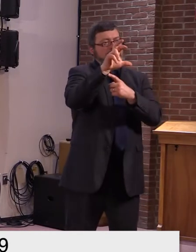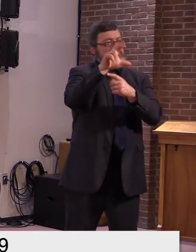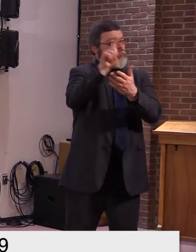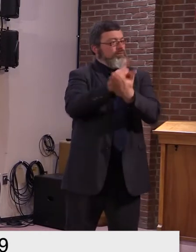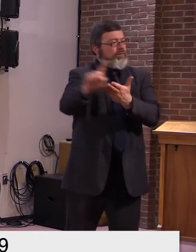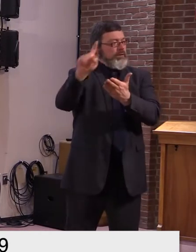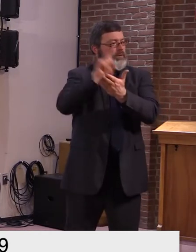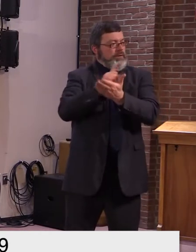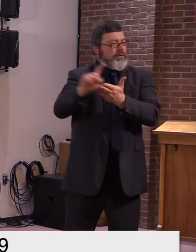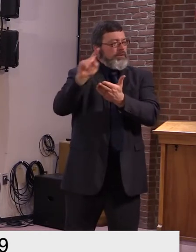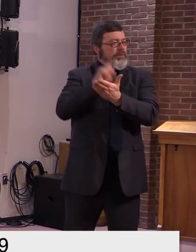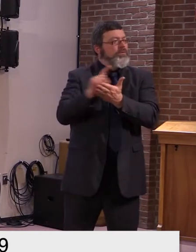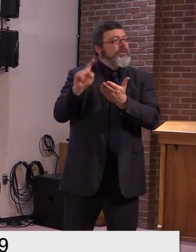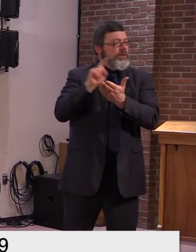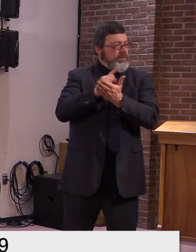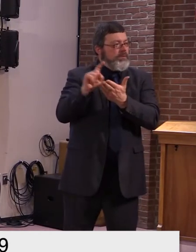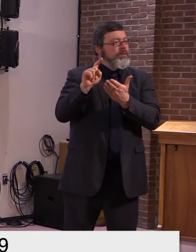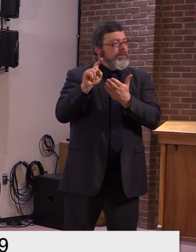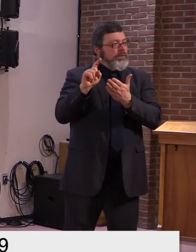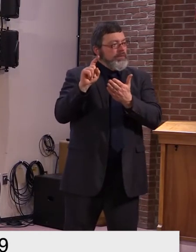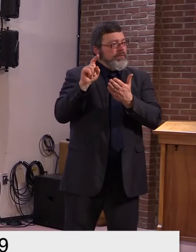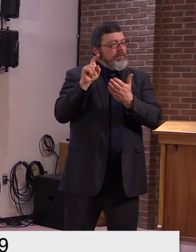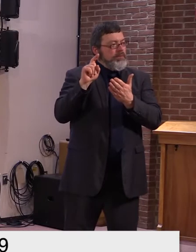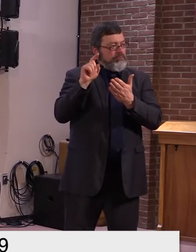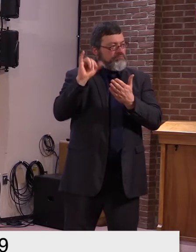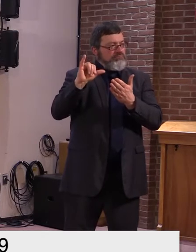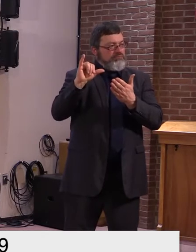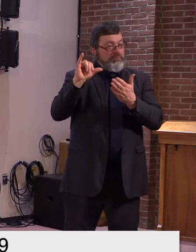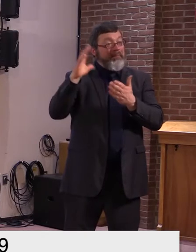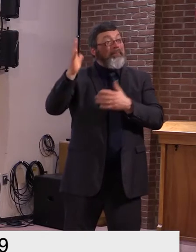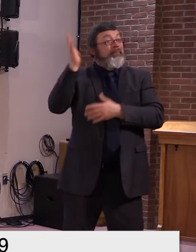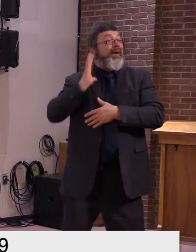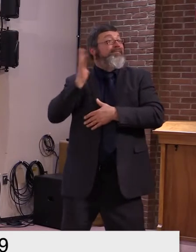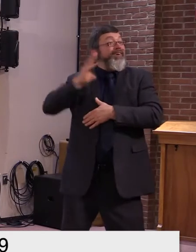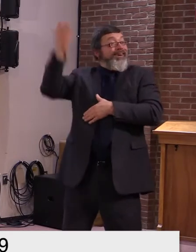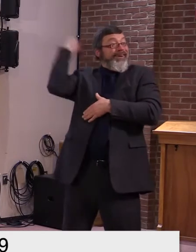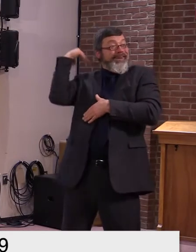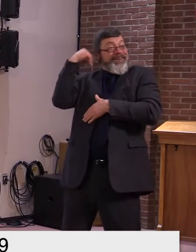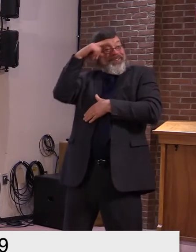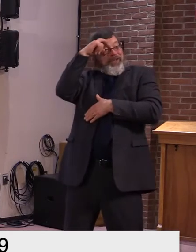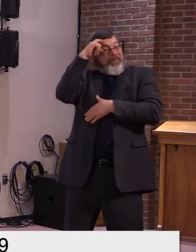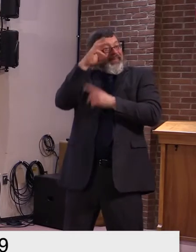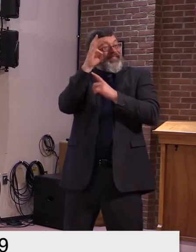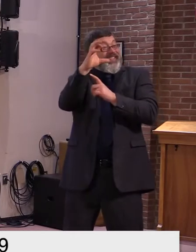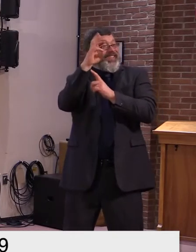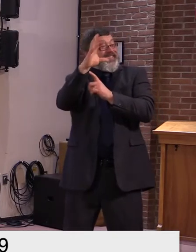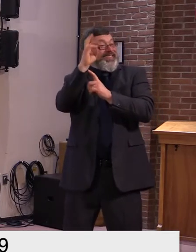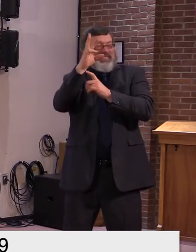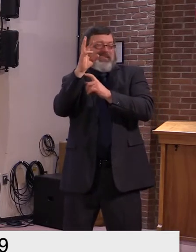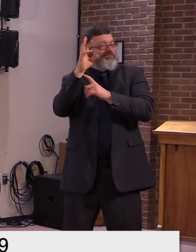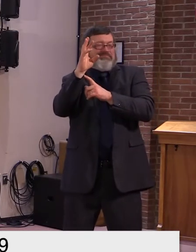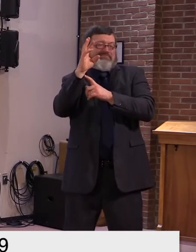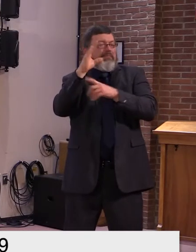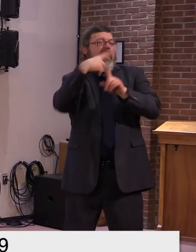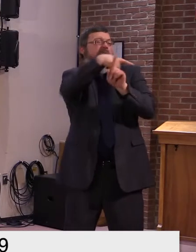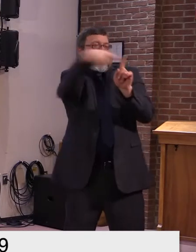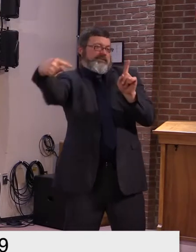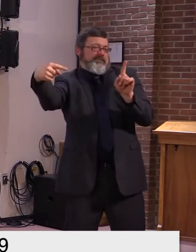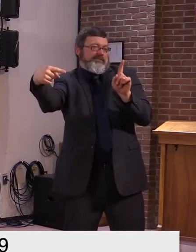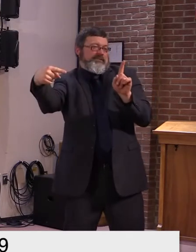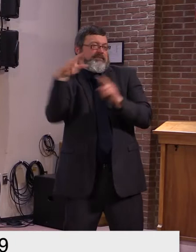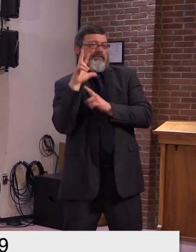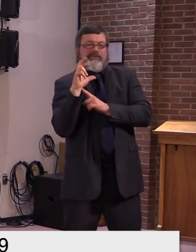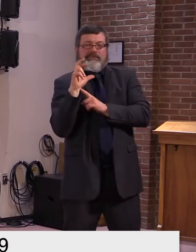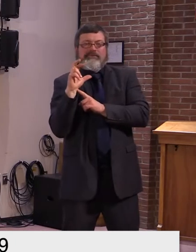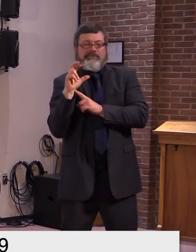package. But that supplement at the expense of the federal government will continue for 10 weeks. And I remember, Governor,